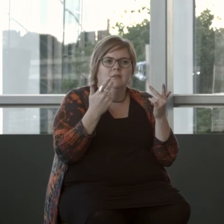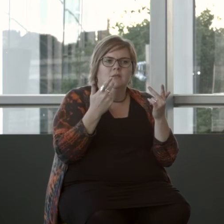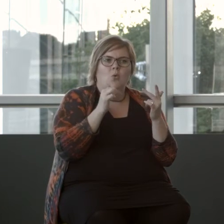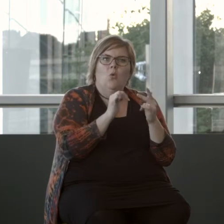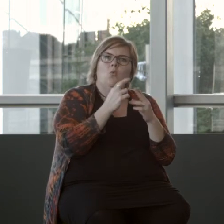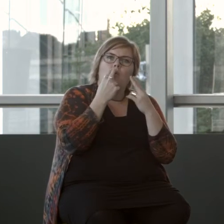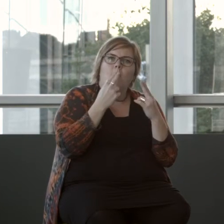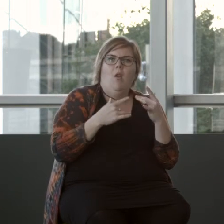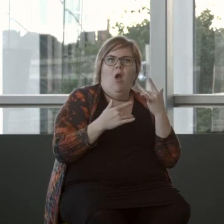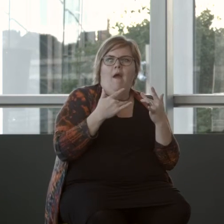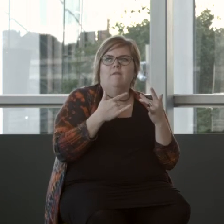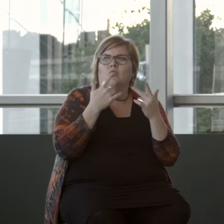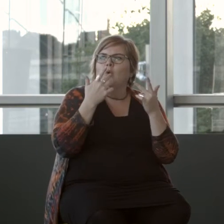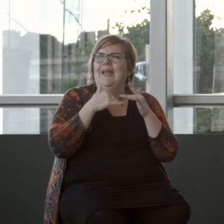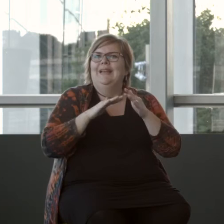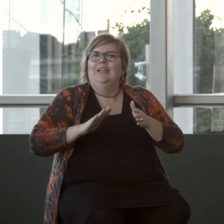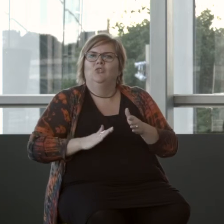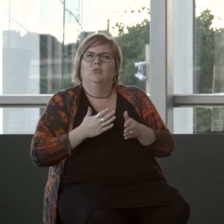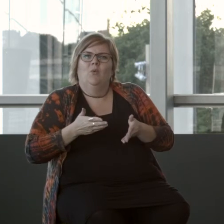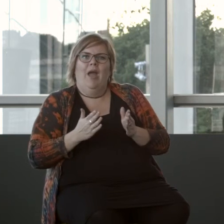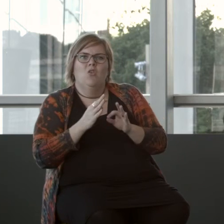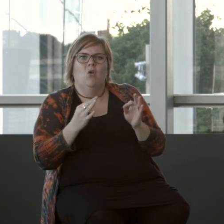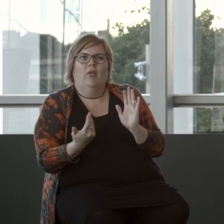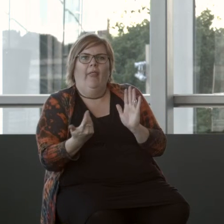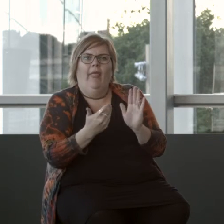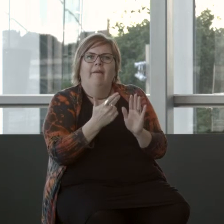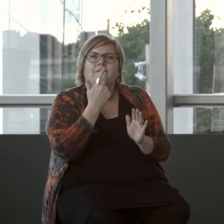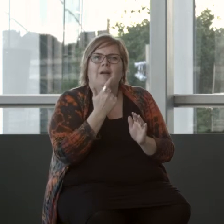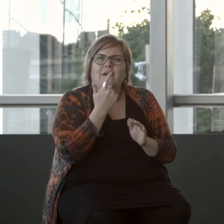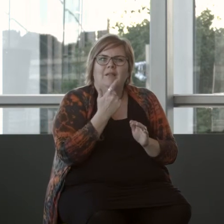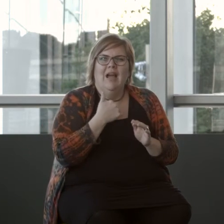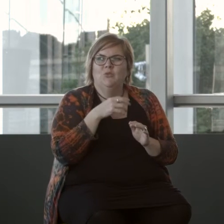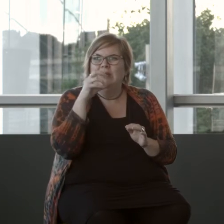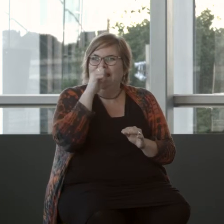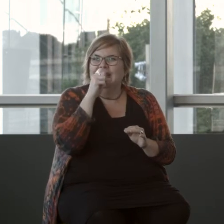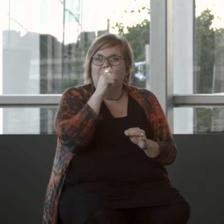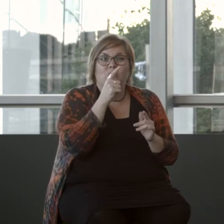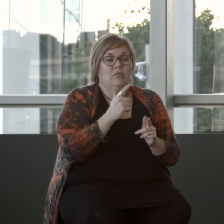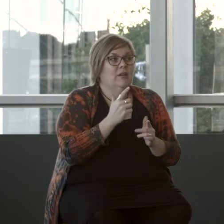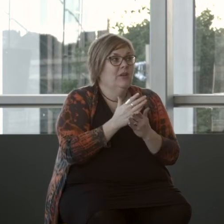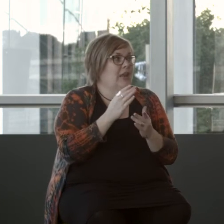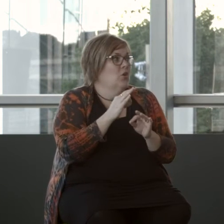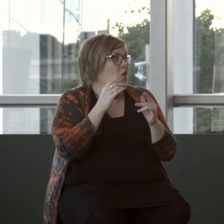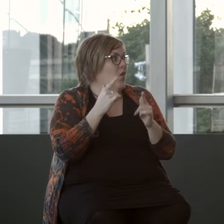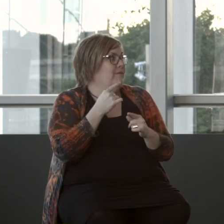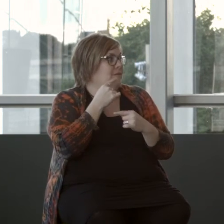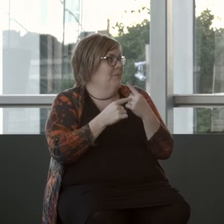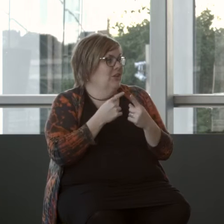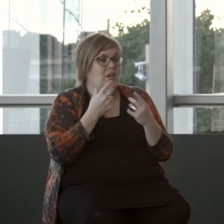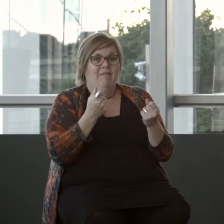in an interesting way than to falsify it. And I had to guess a lot of things because we don't have a lot of records, there's not a lot of information.